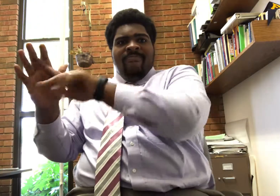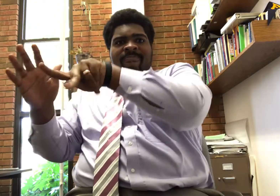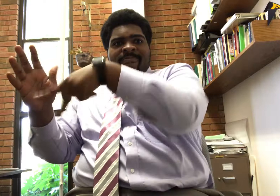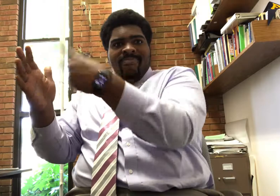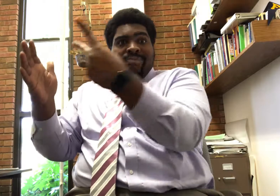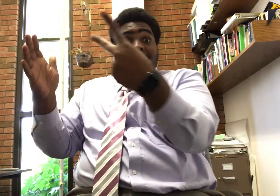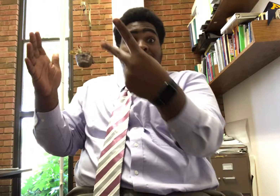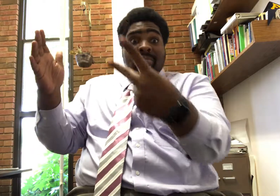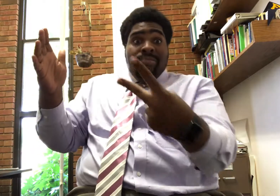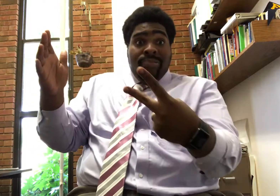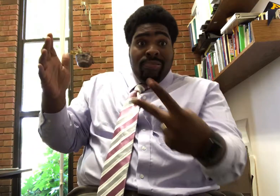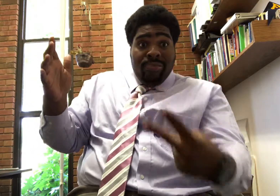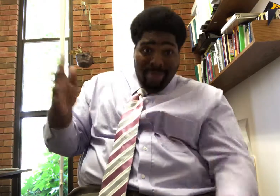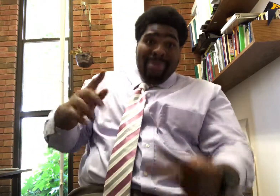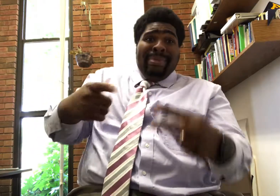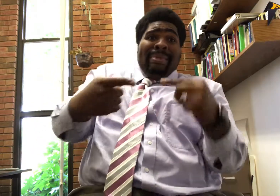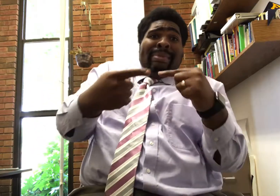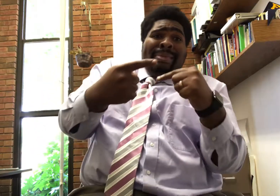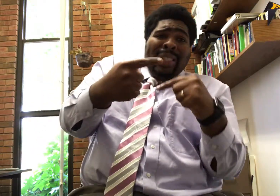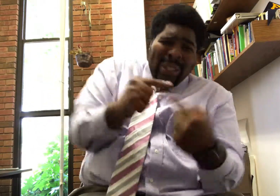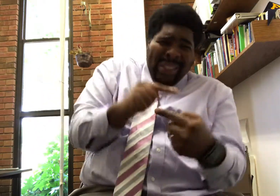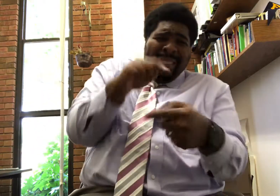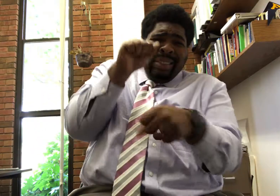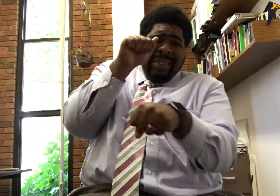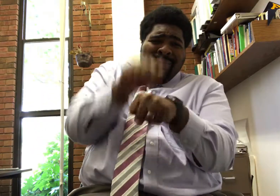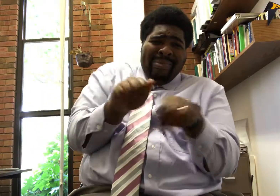The most interesting part of the castle is the top.